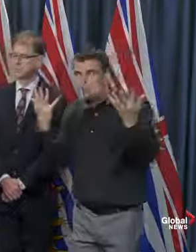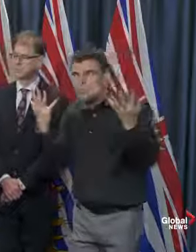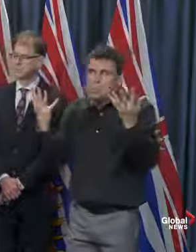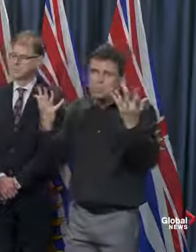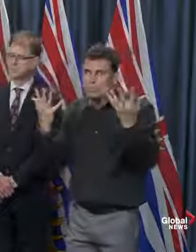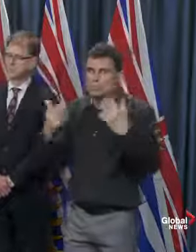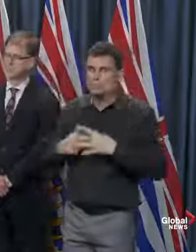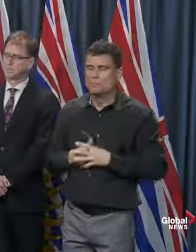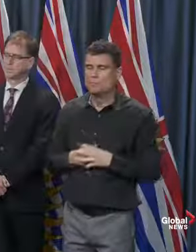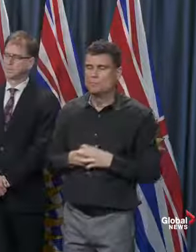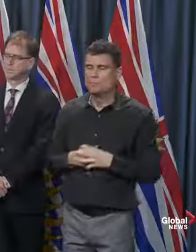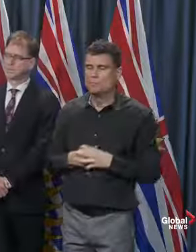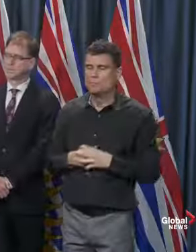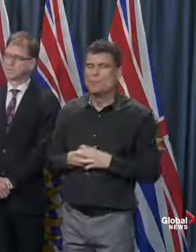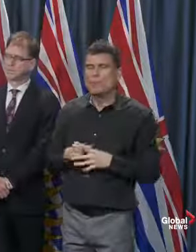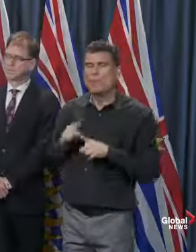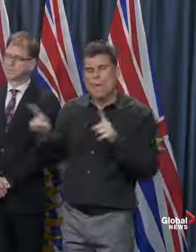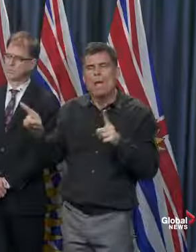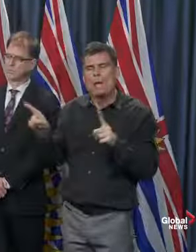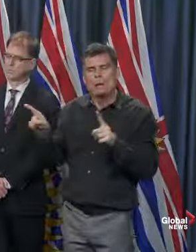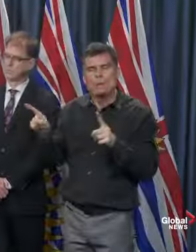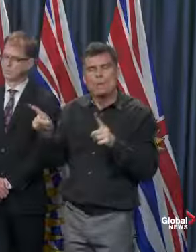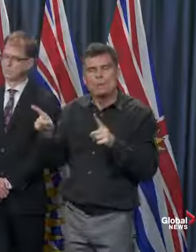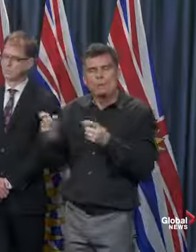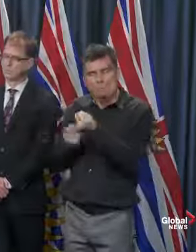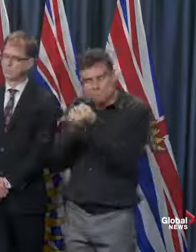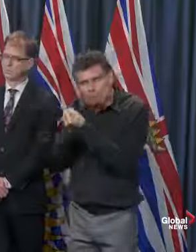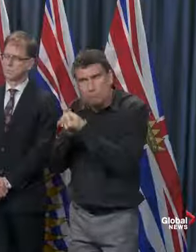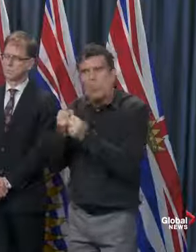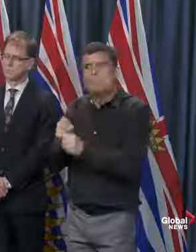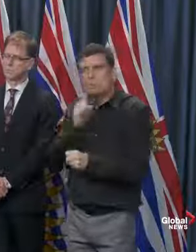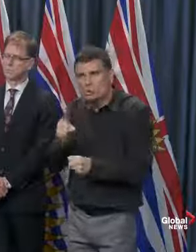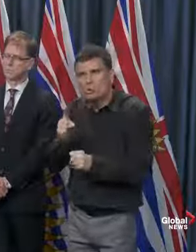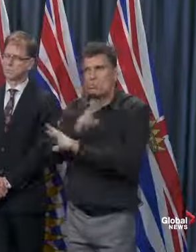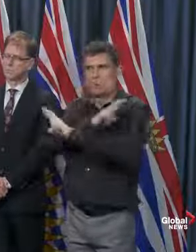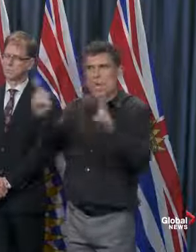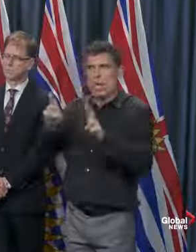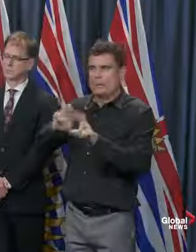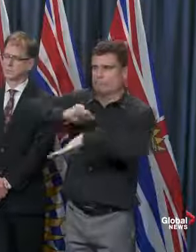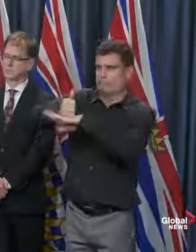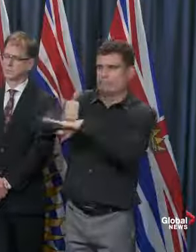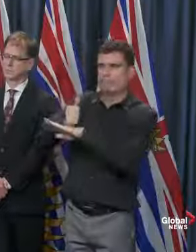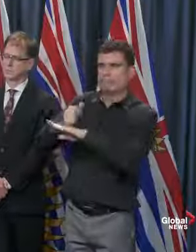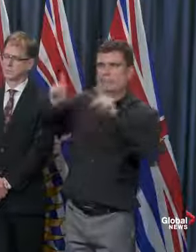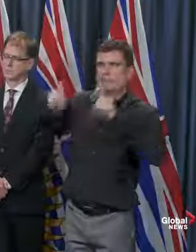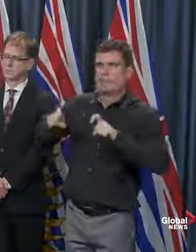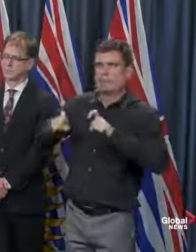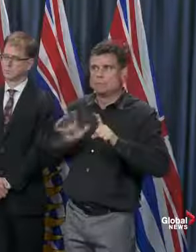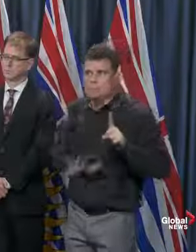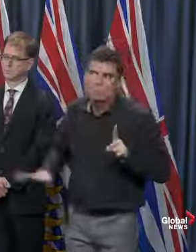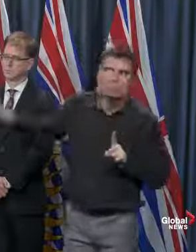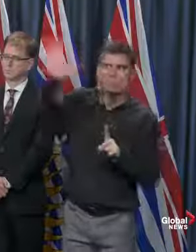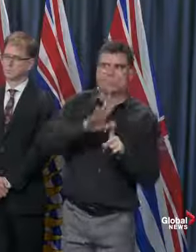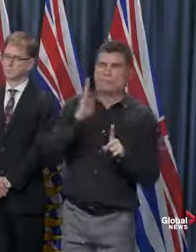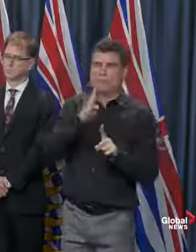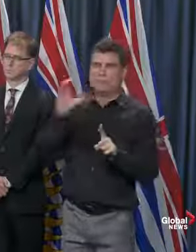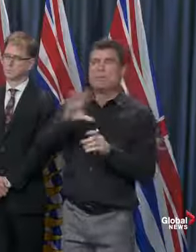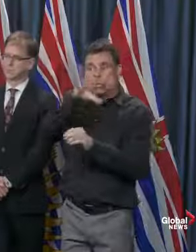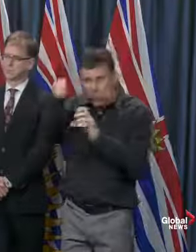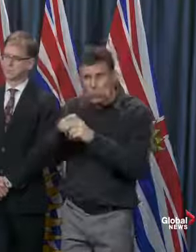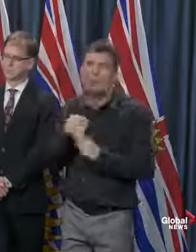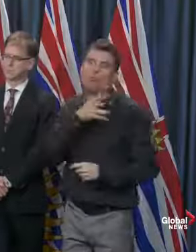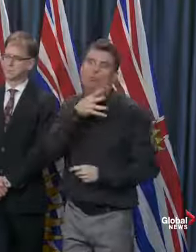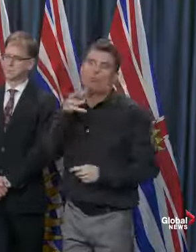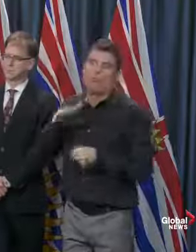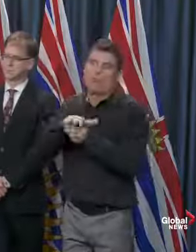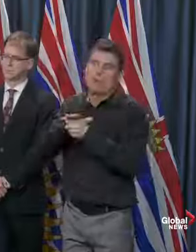needed. And I mean, it is a challenge. How do we get the test out there? They've done some very innovative things in many